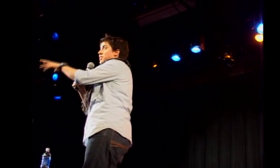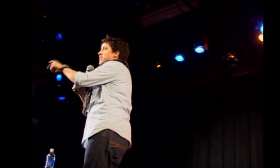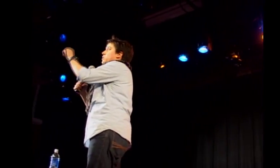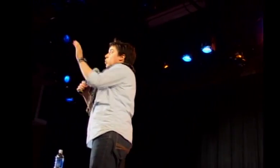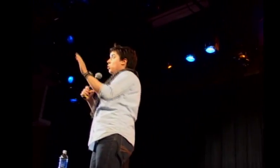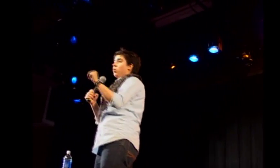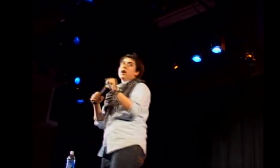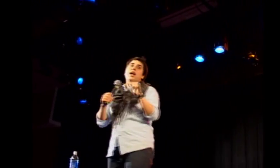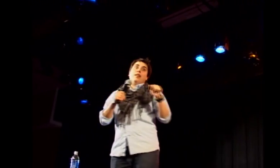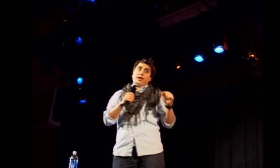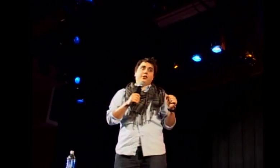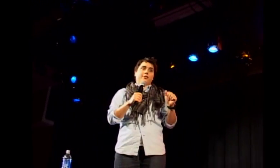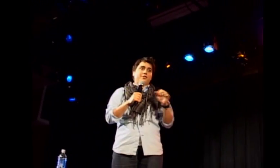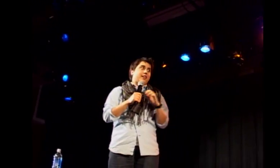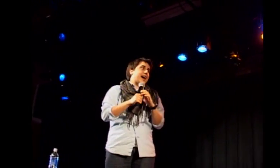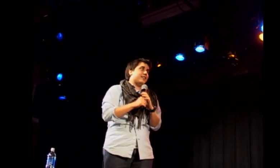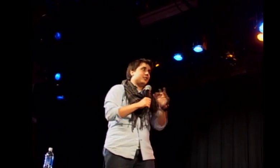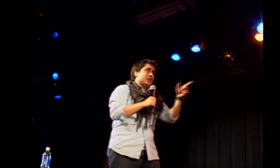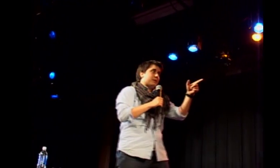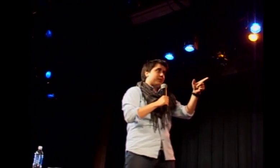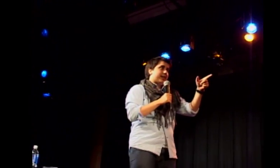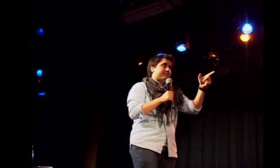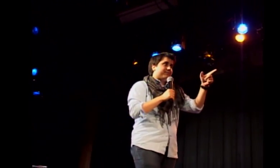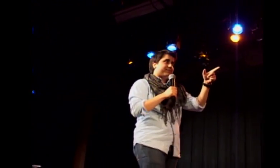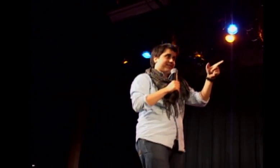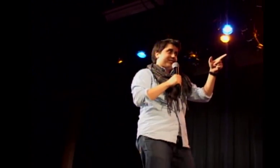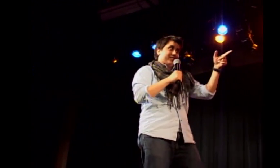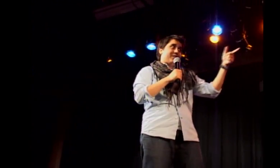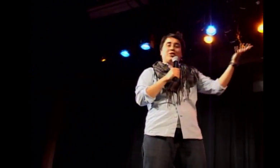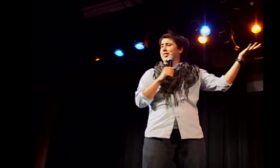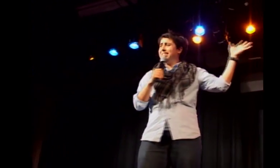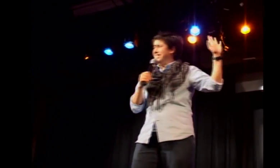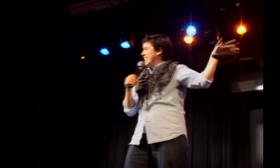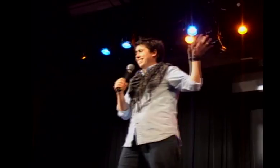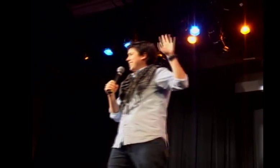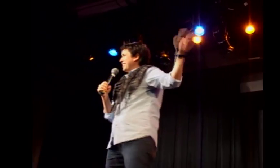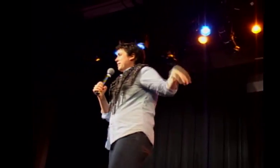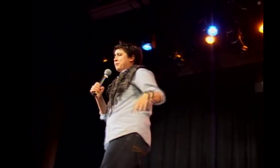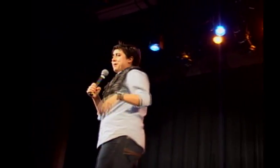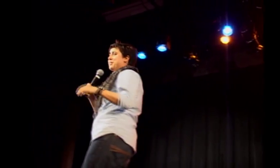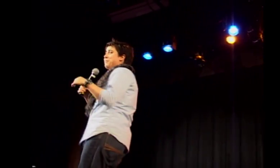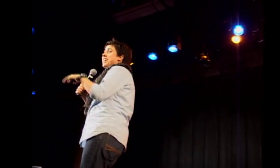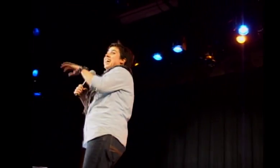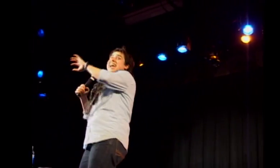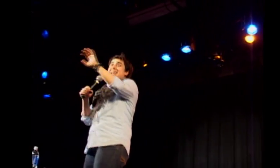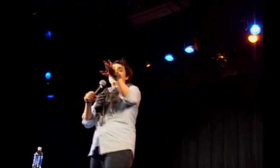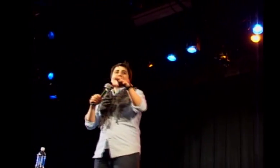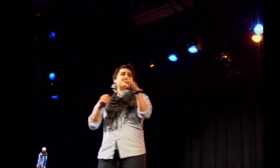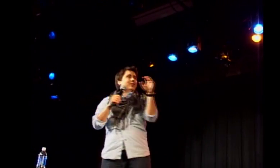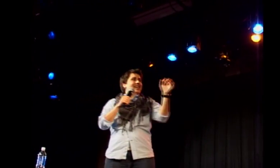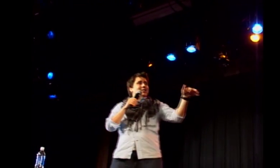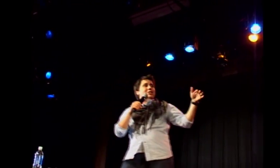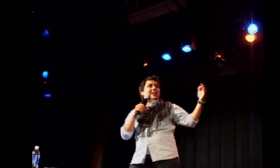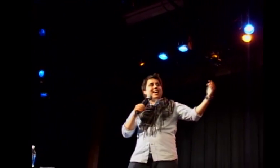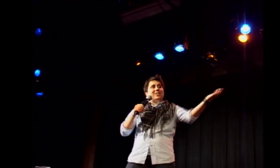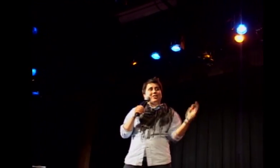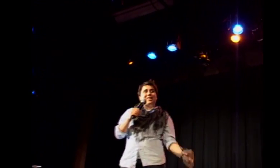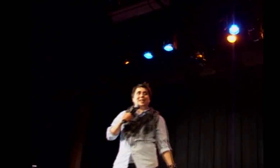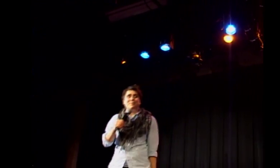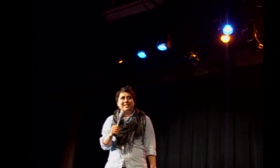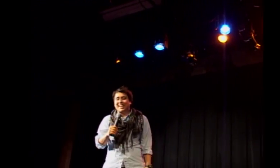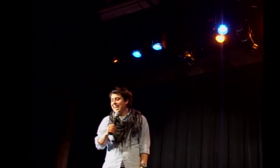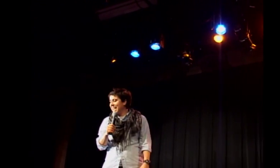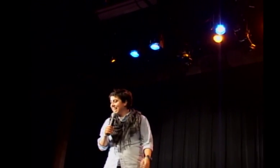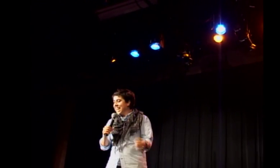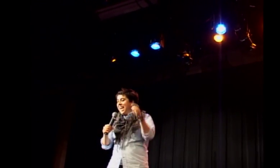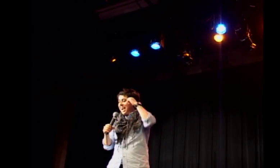on Sundays and Wednesdays. Whew! Thank goodness for that. Did you keep up with that? Good. What about you? Anyway, so Keith, you kind